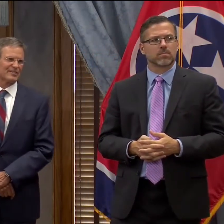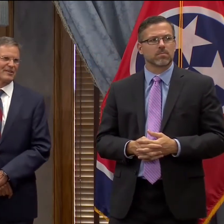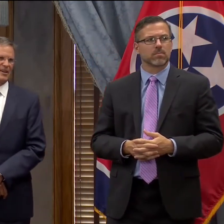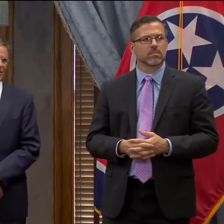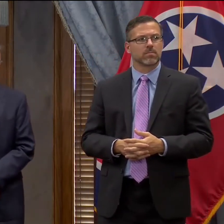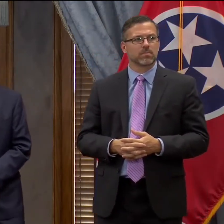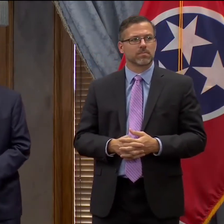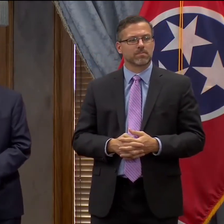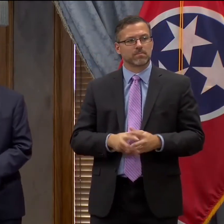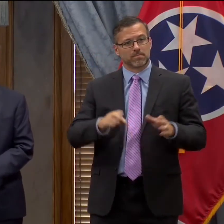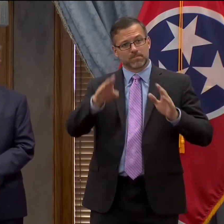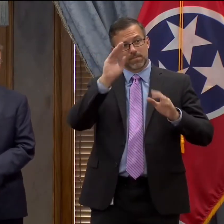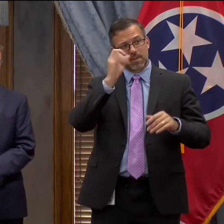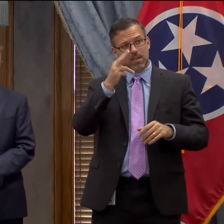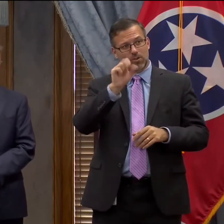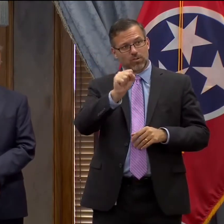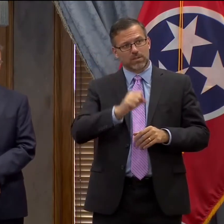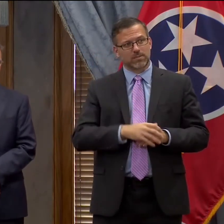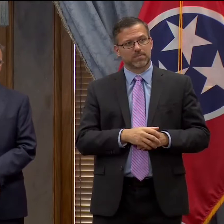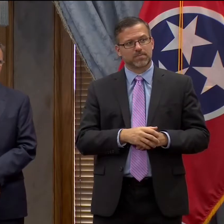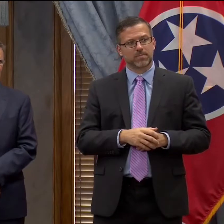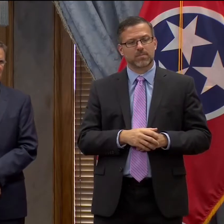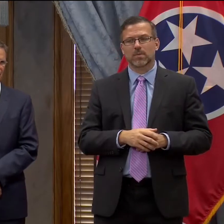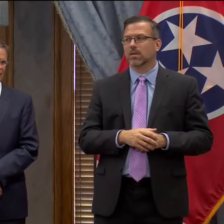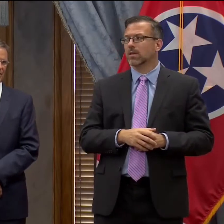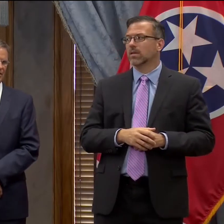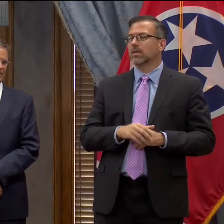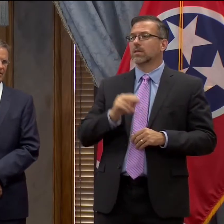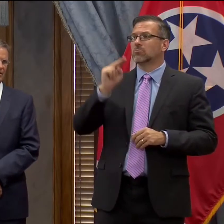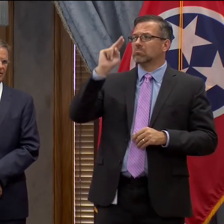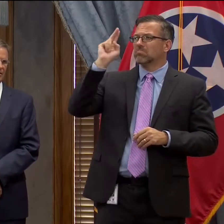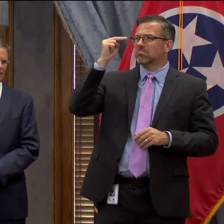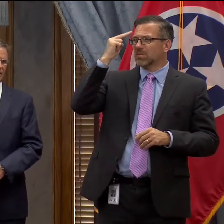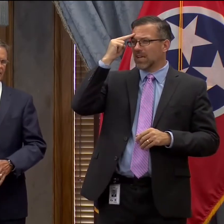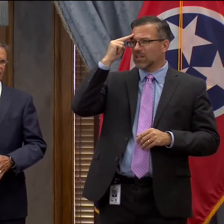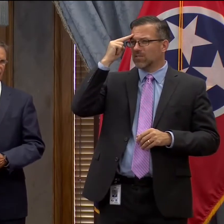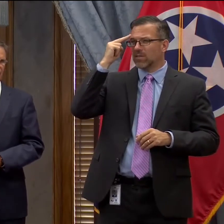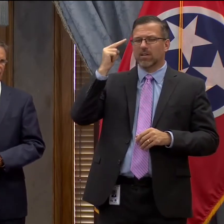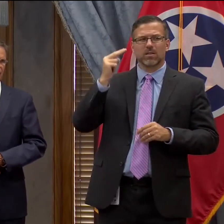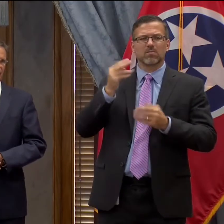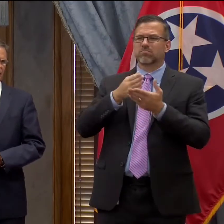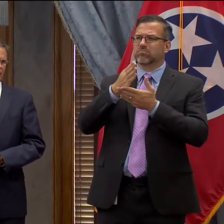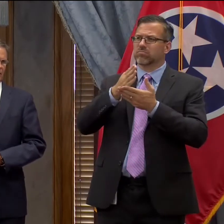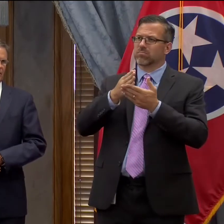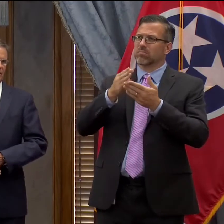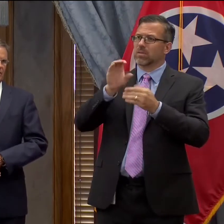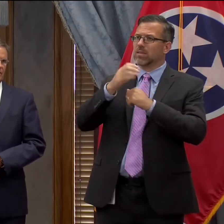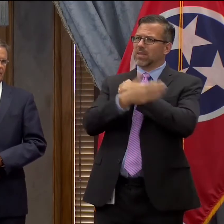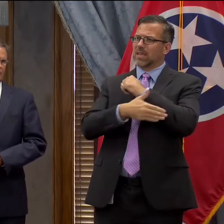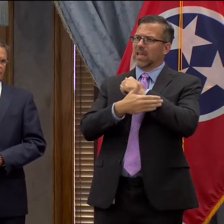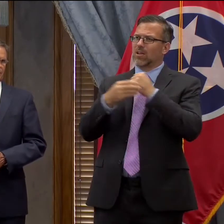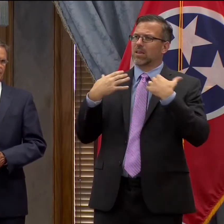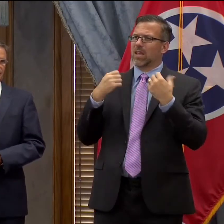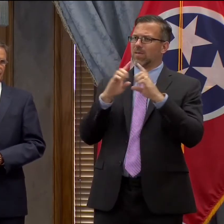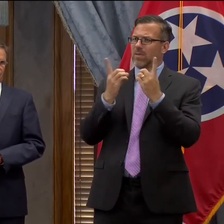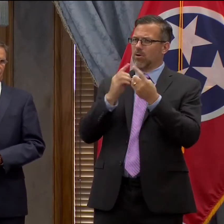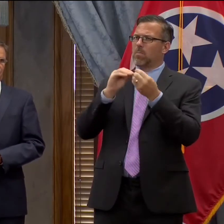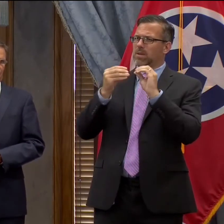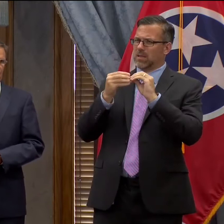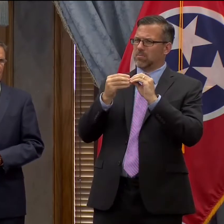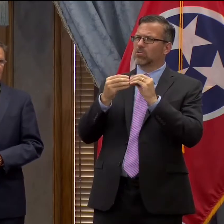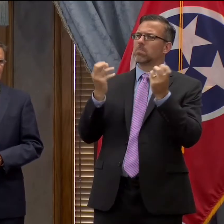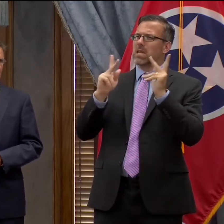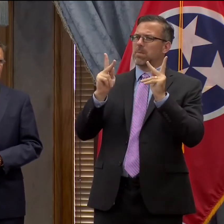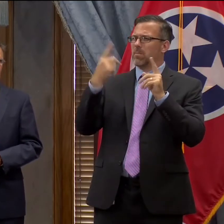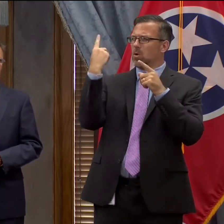Hello, Gov. There's been pushback in Nashville today on the county health department numbers. I'm sure you're aware of